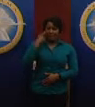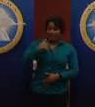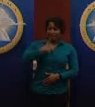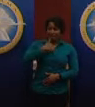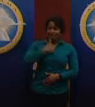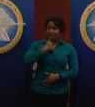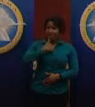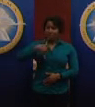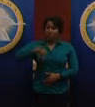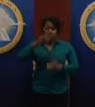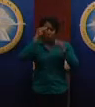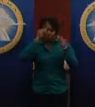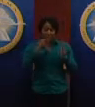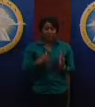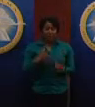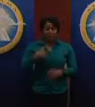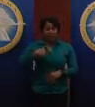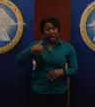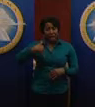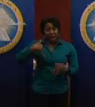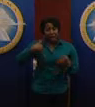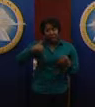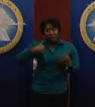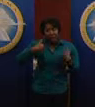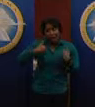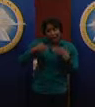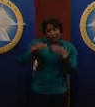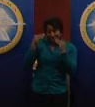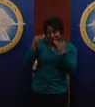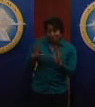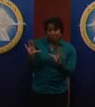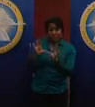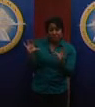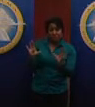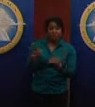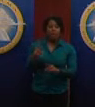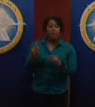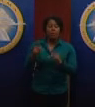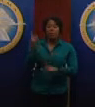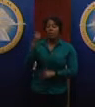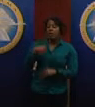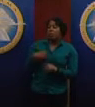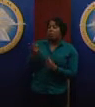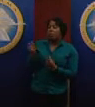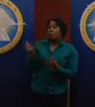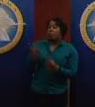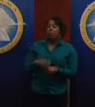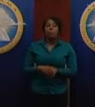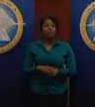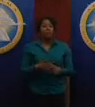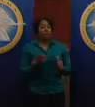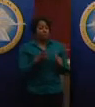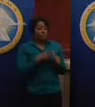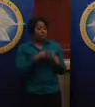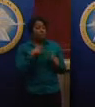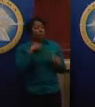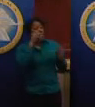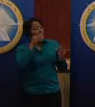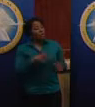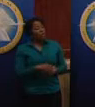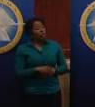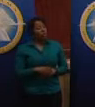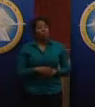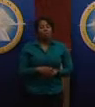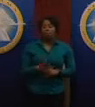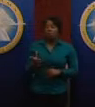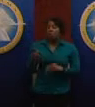hold a teaching certificate, and when people ask me what I do, I always respond first, I'm a teacher. And then they usually ask a follow-up